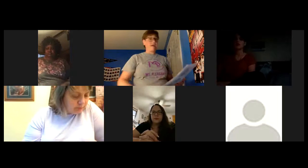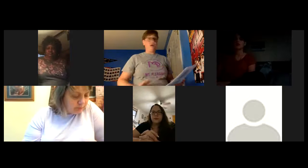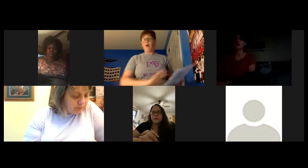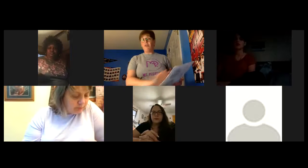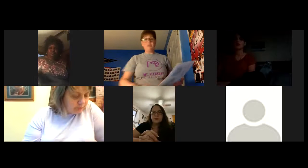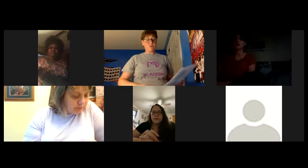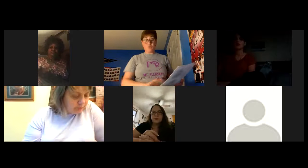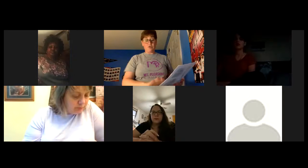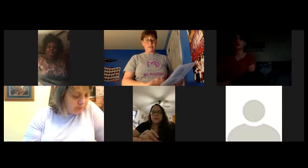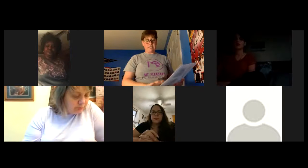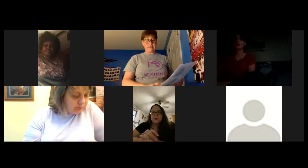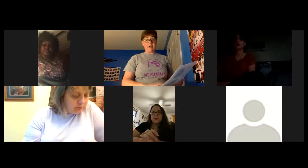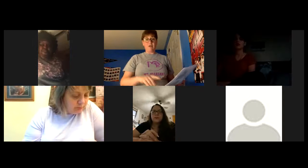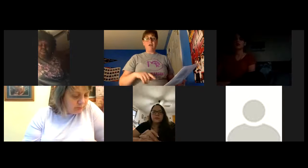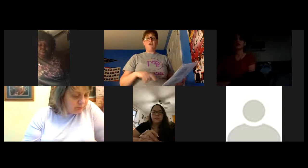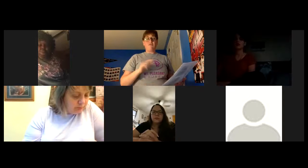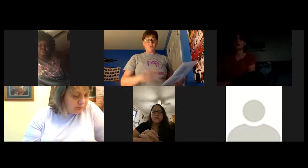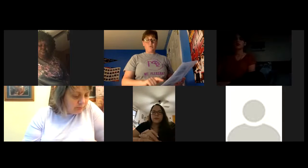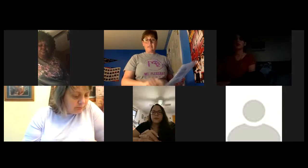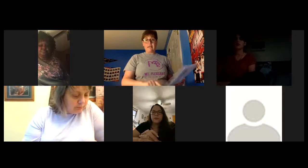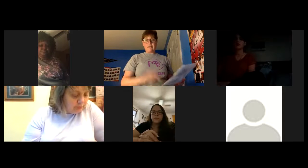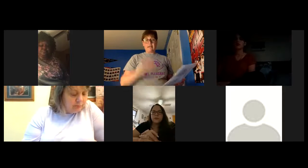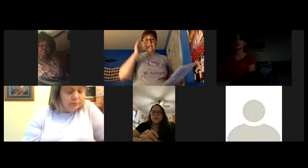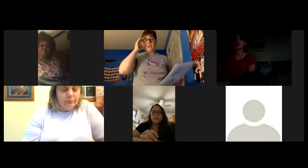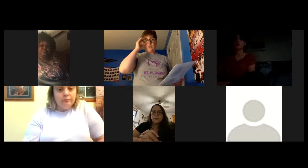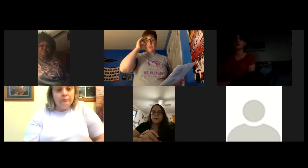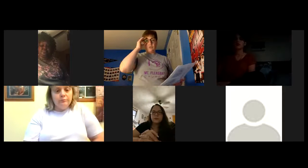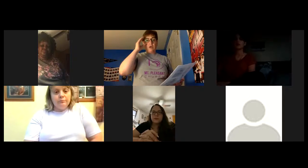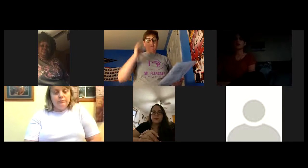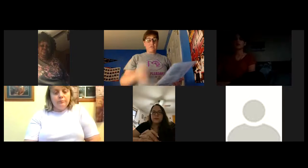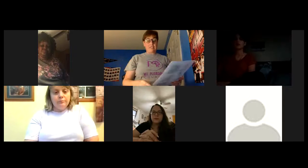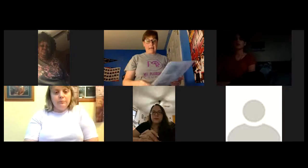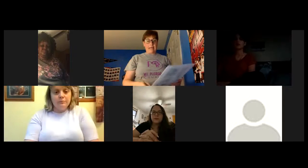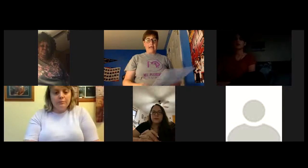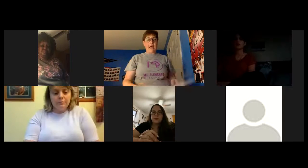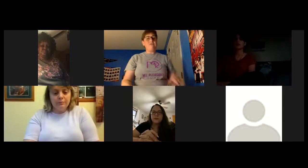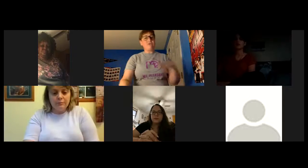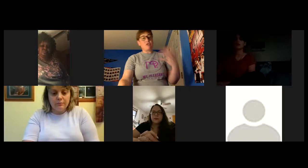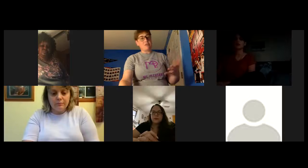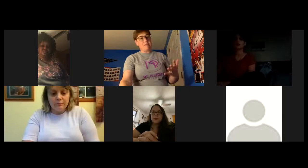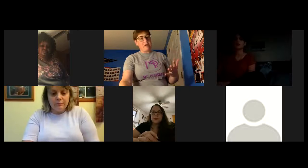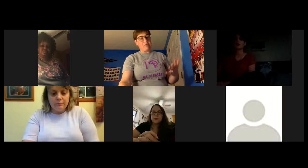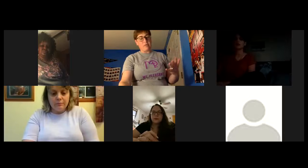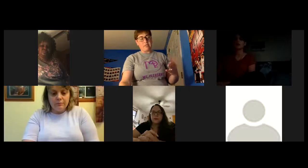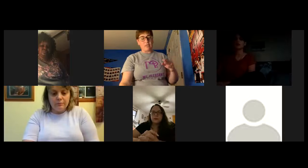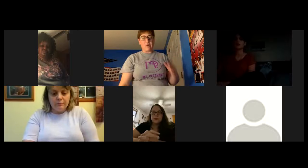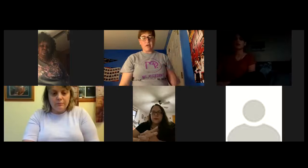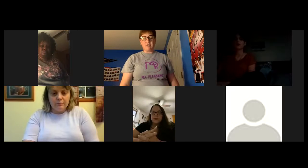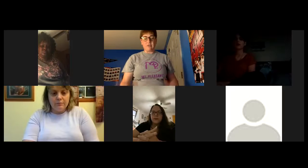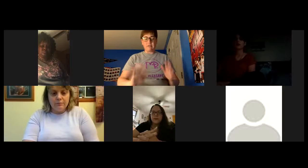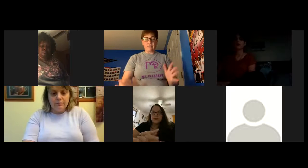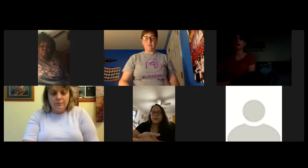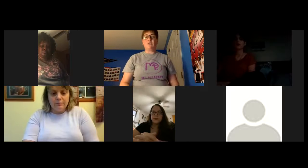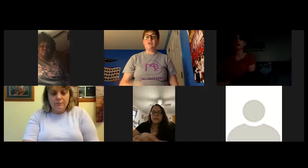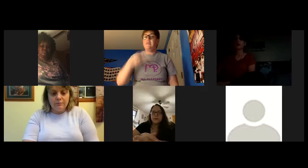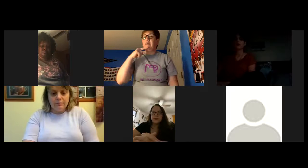They've got all of those words in there for the one sign that they use for say. I've just learned some other ones as well,